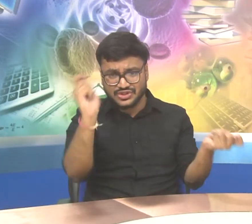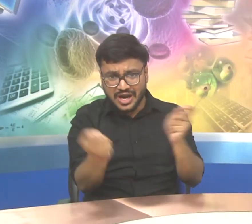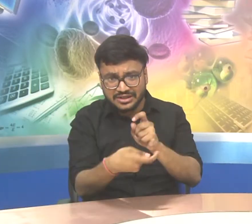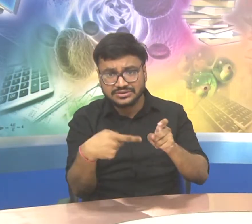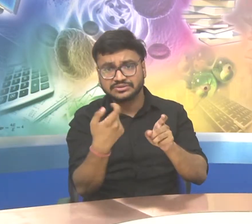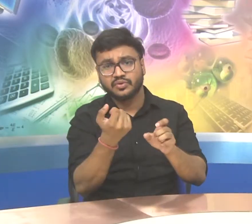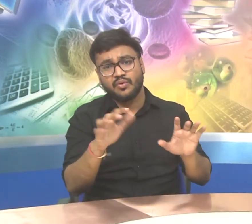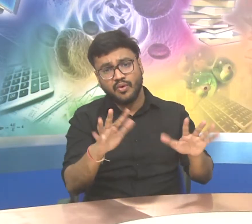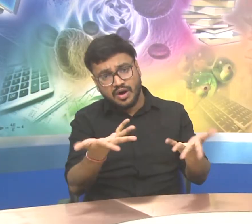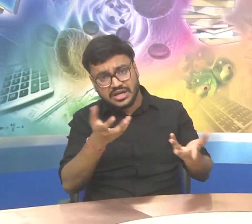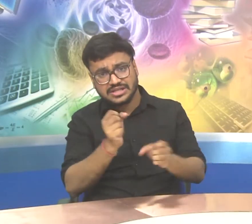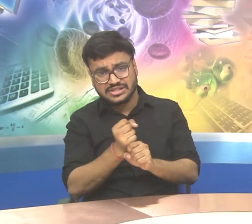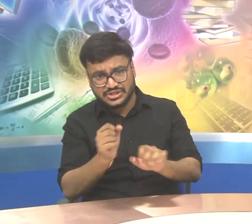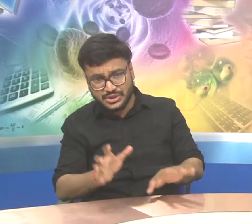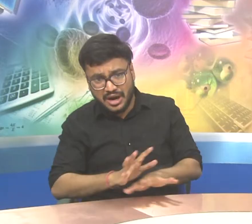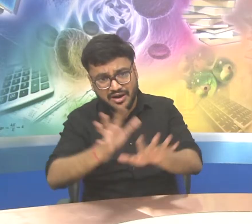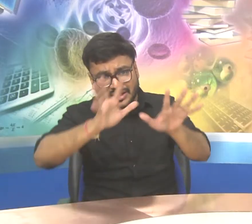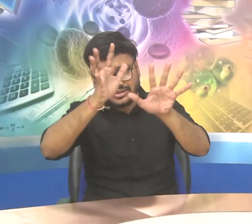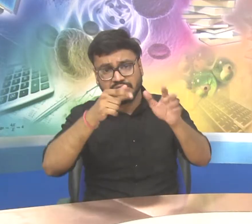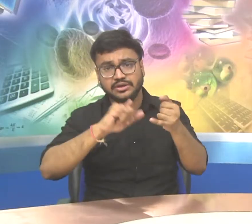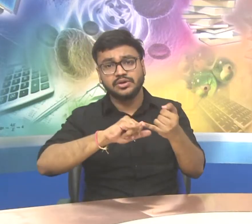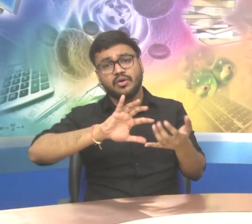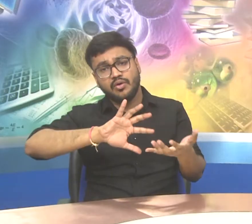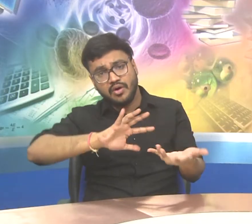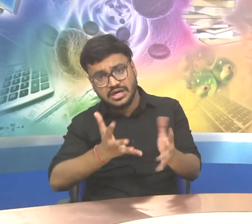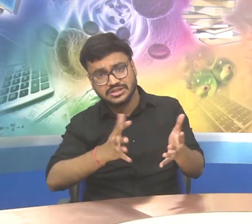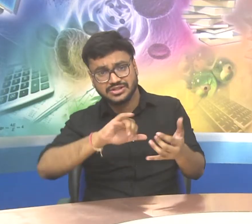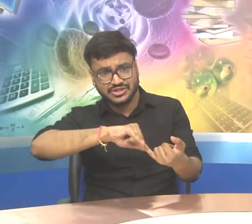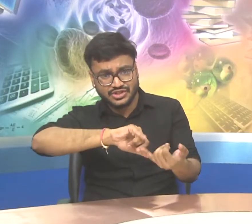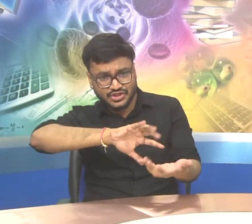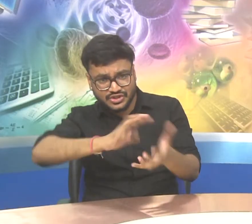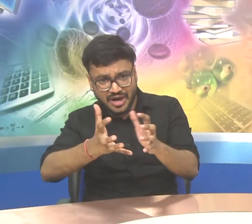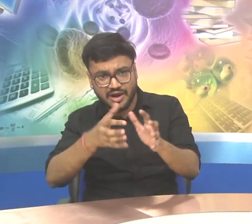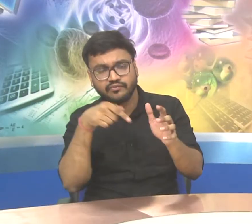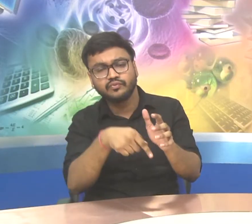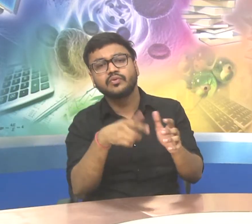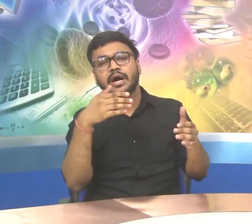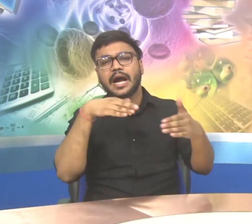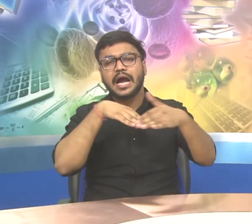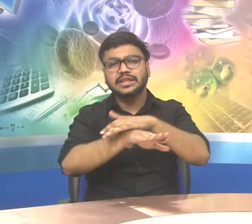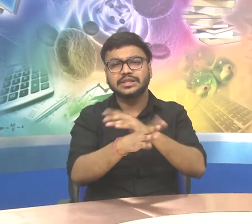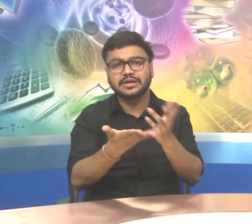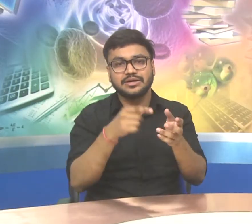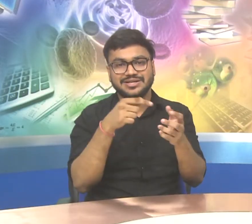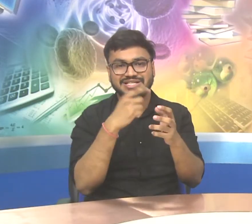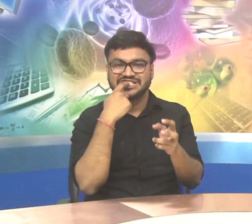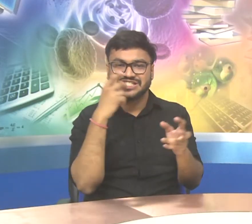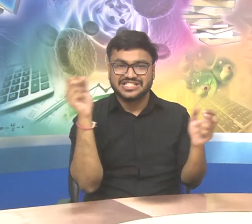It means changed from liquid or gas into solid form.